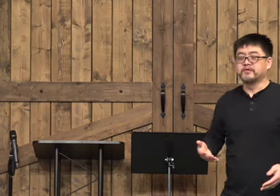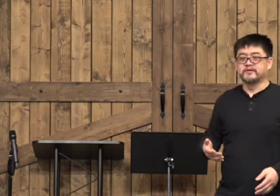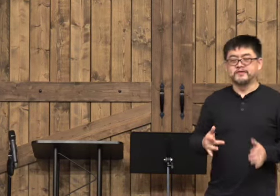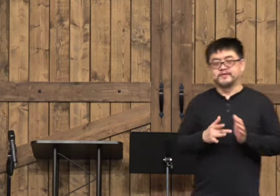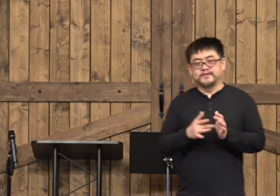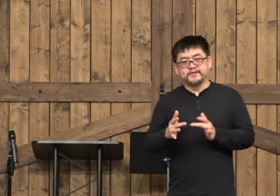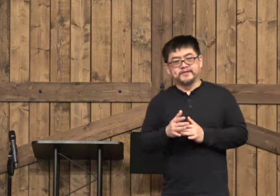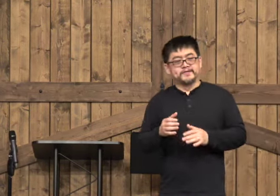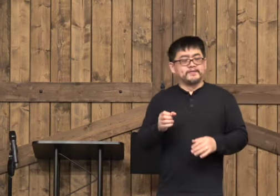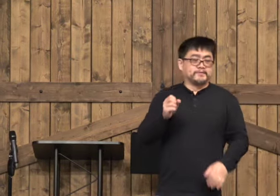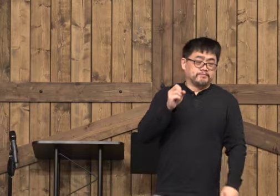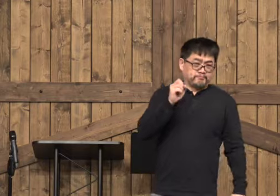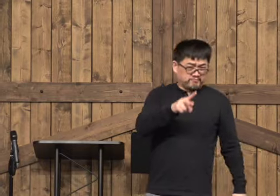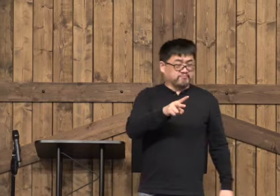not telling the man to get up and walk?